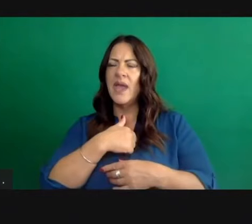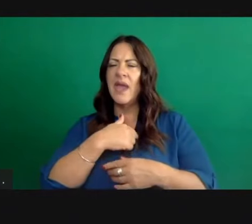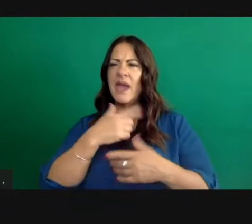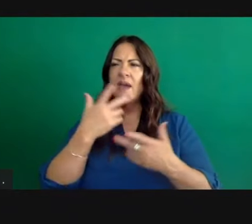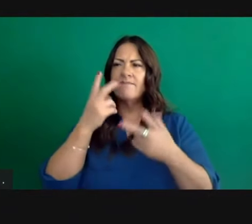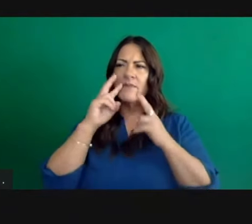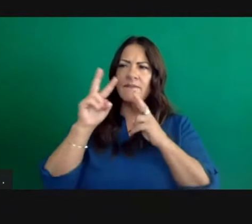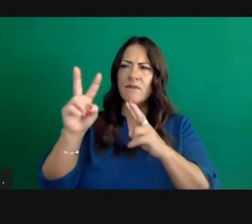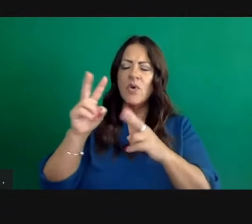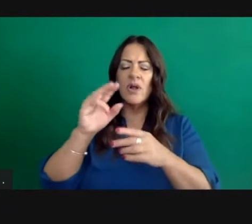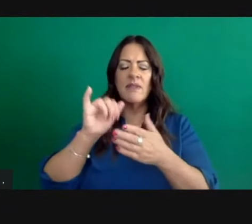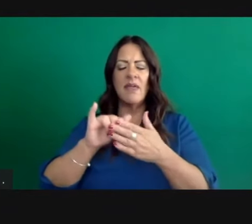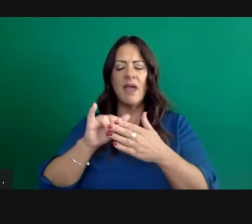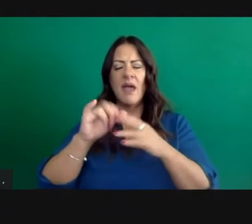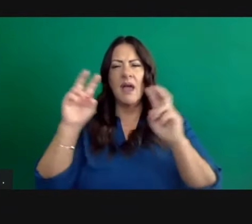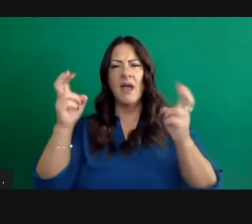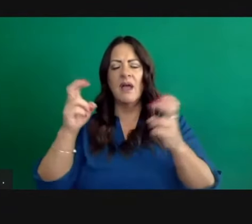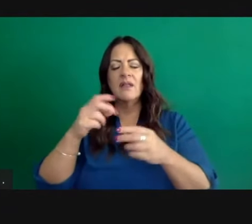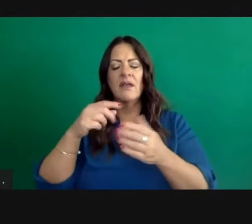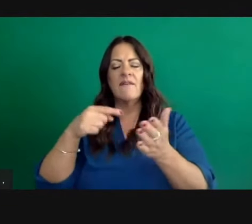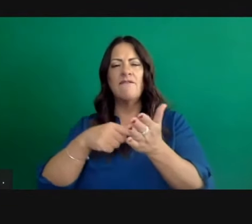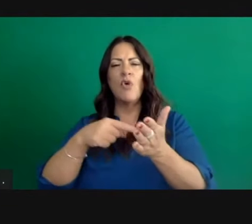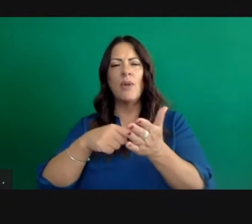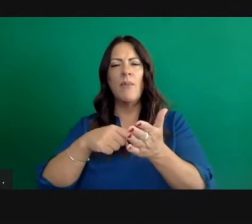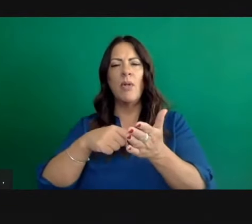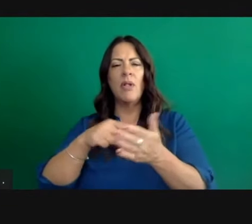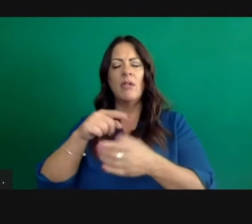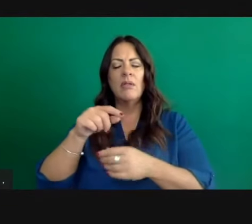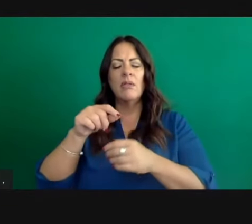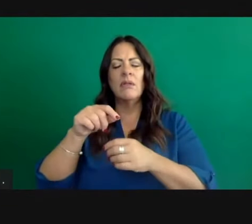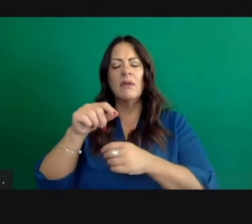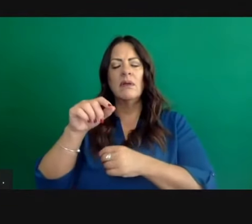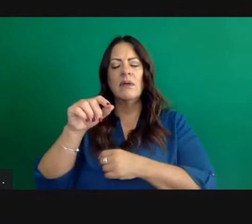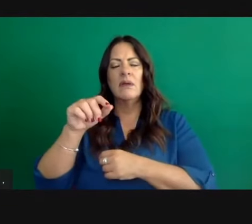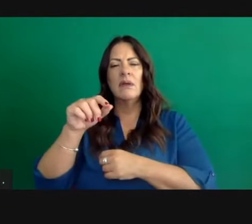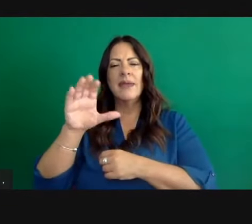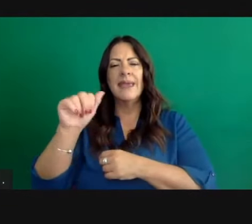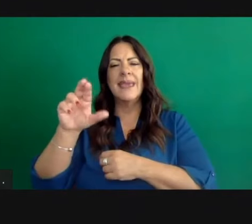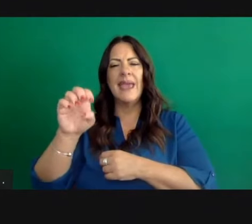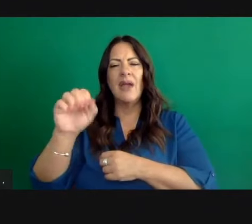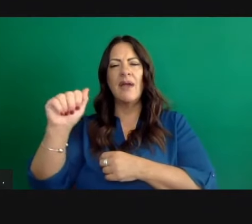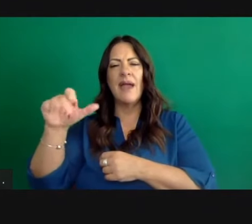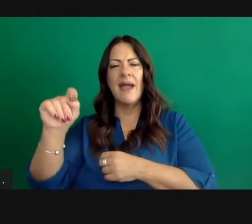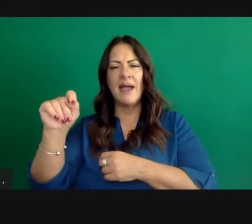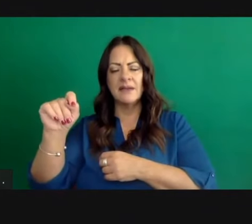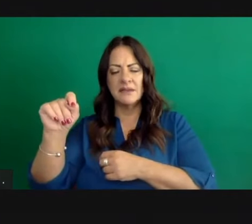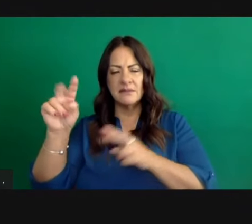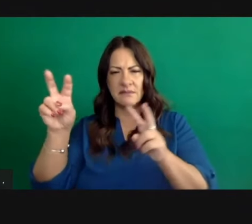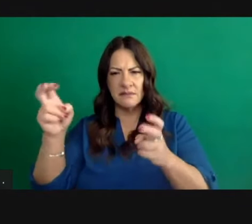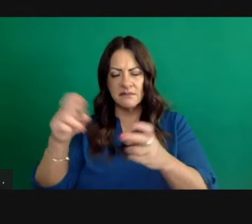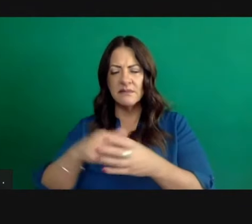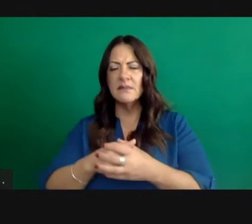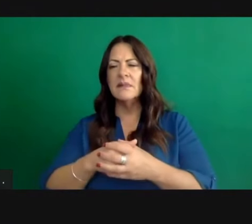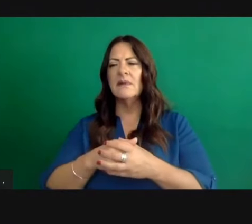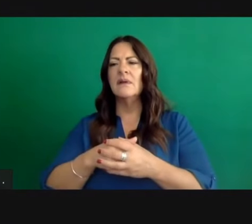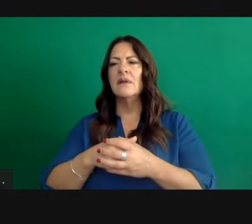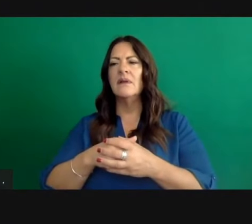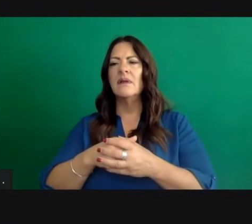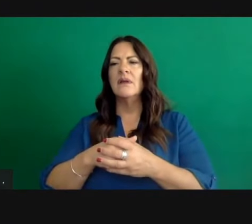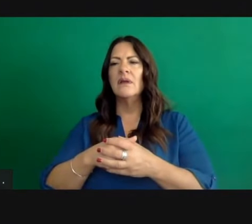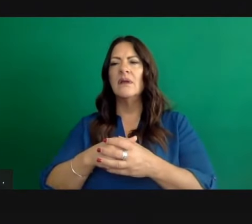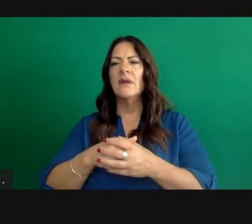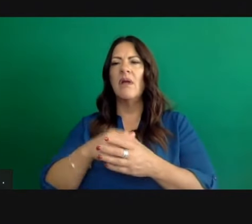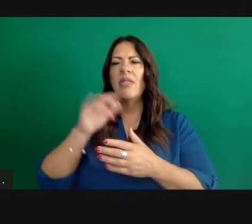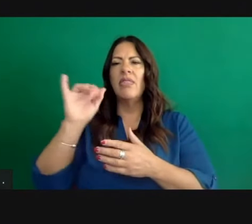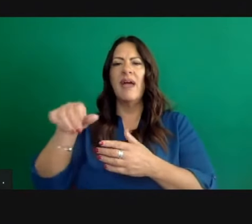Act, I'll remind you that California has done more than any state, I would say, to implement and build upon